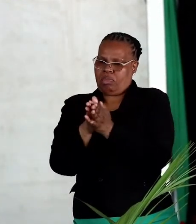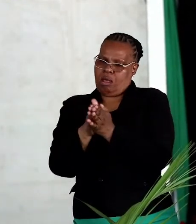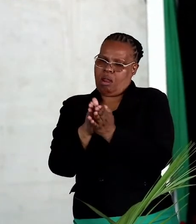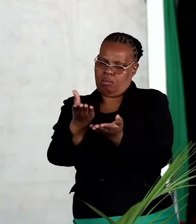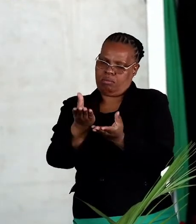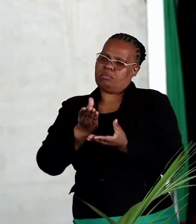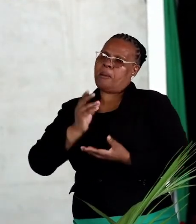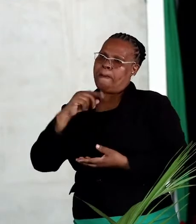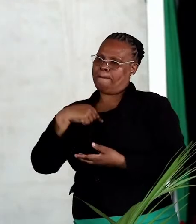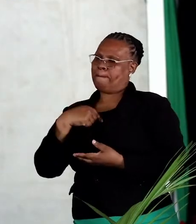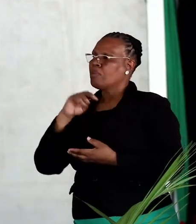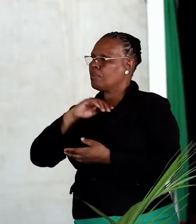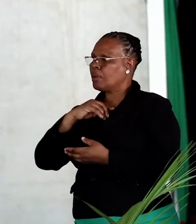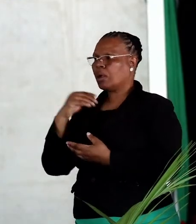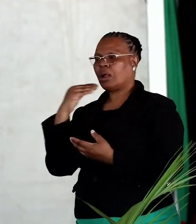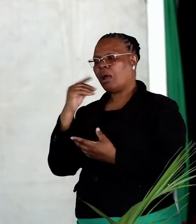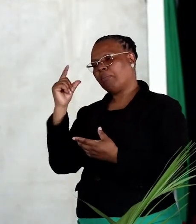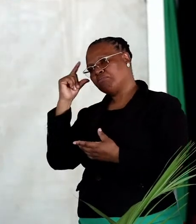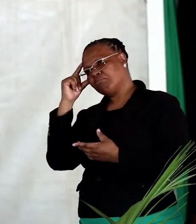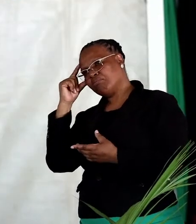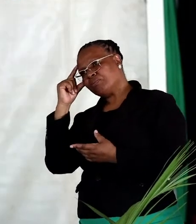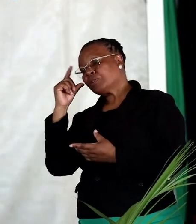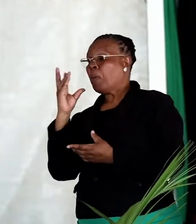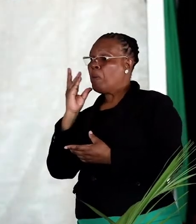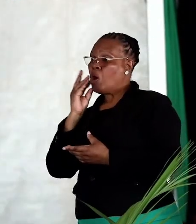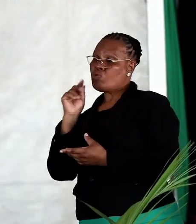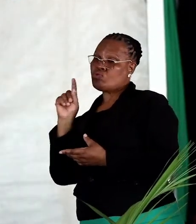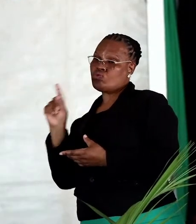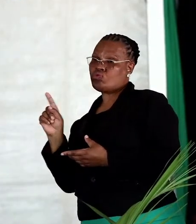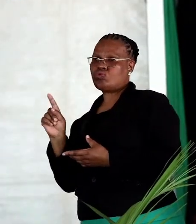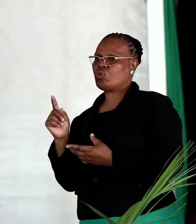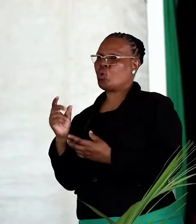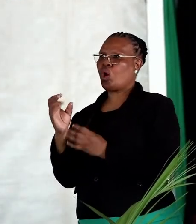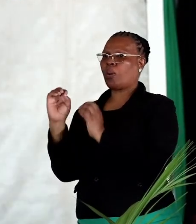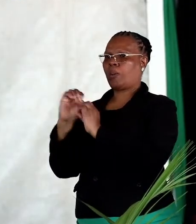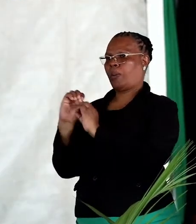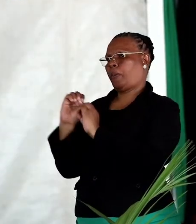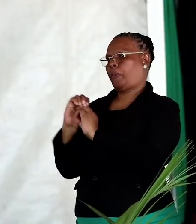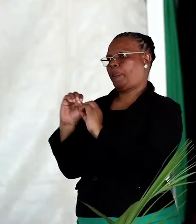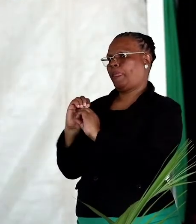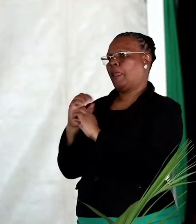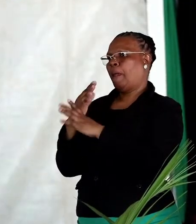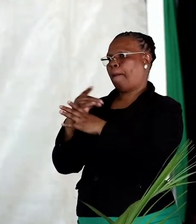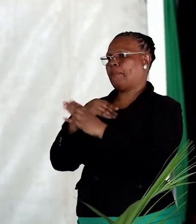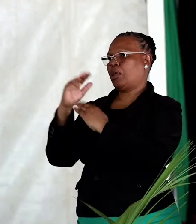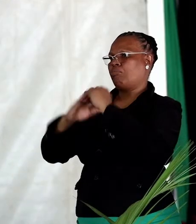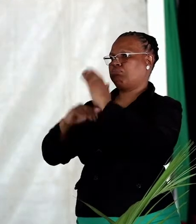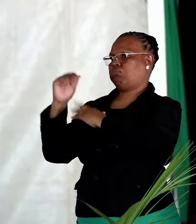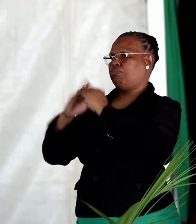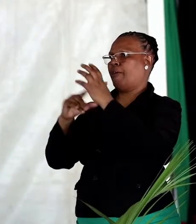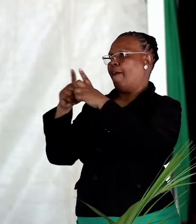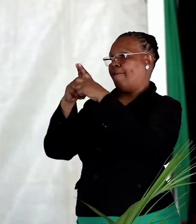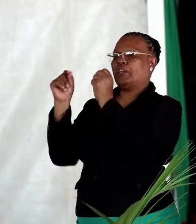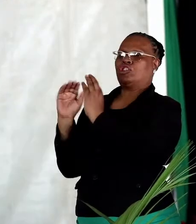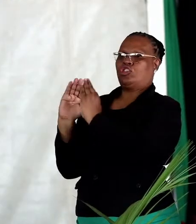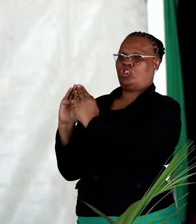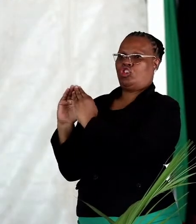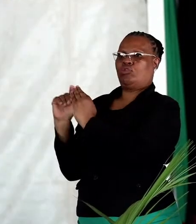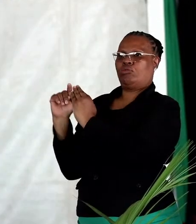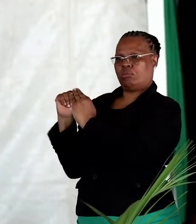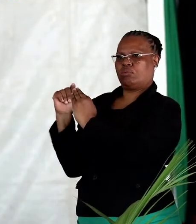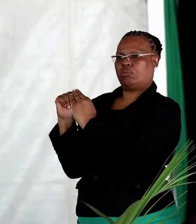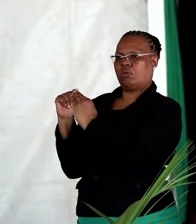khonto linayo kube indlu igqityiwe. Yenzeka loo nto leyo ingaphuma ngakurhulumente